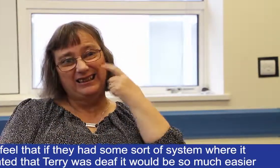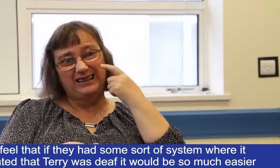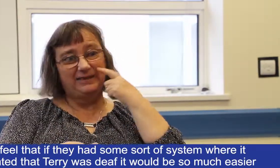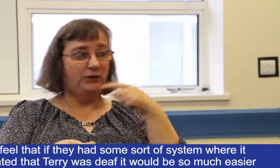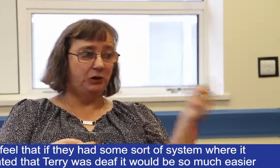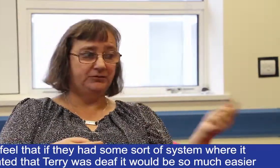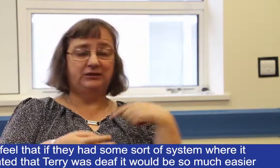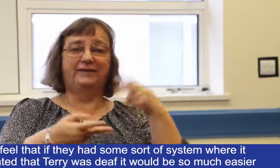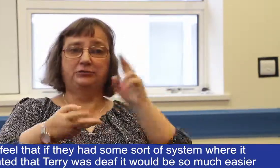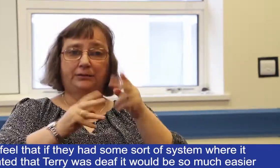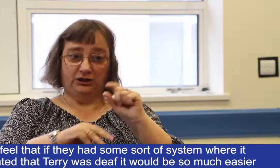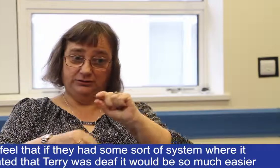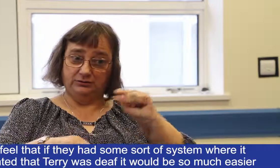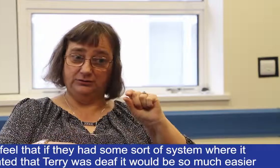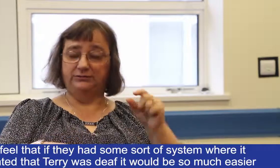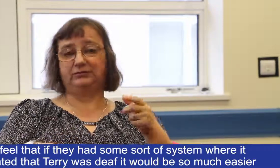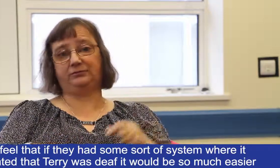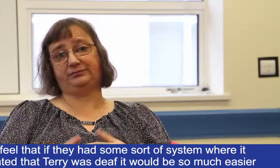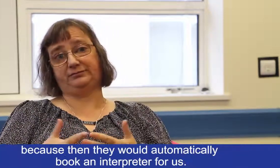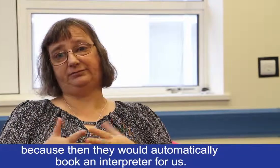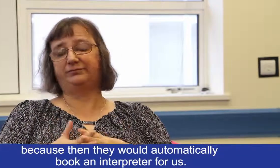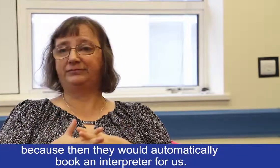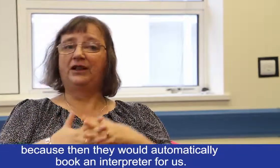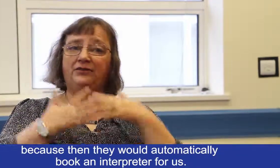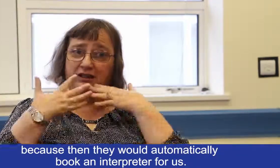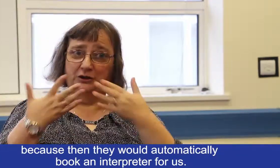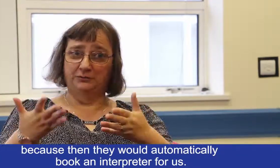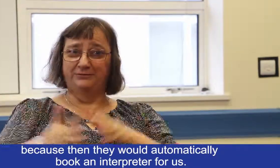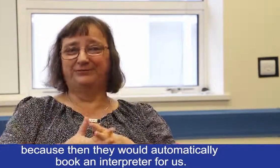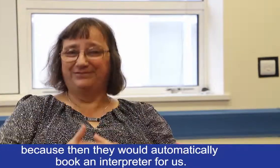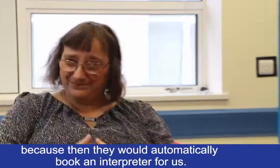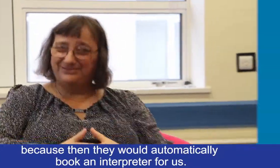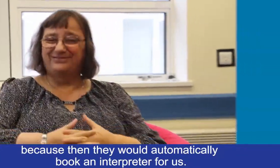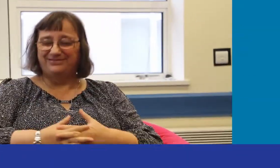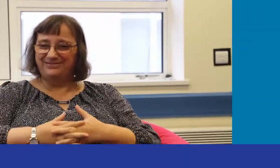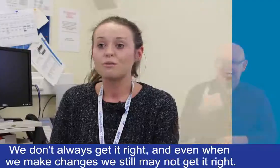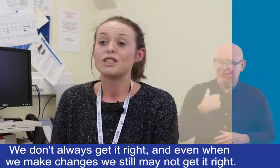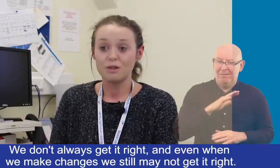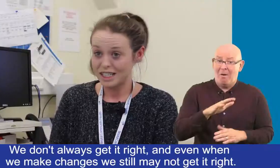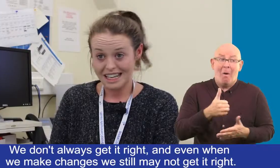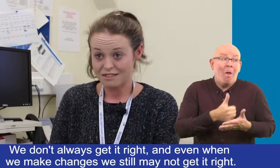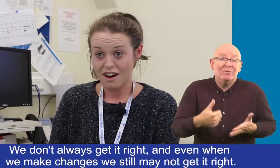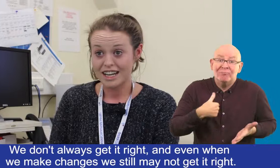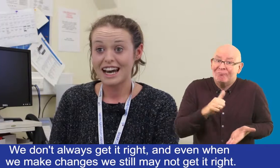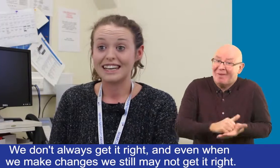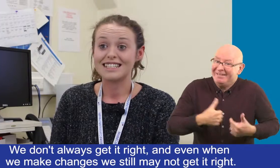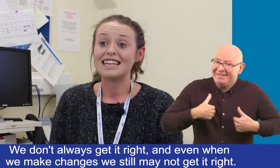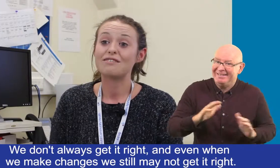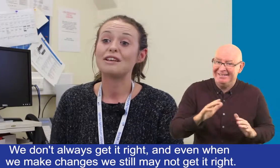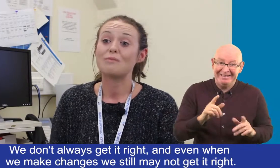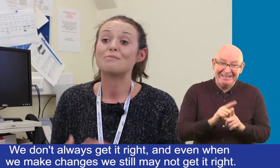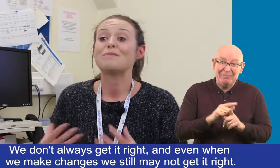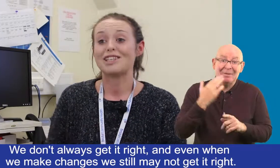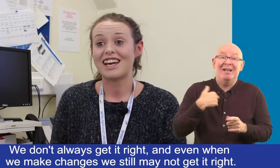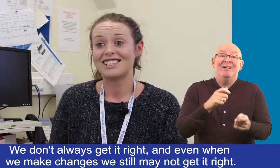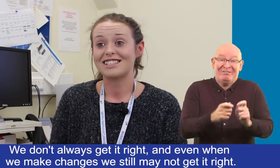it stated that Terry was deaf, it would be so much easier, because then they would automatically book an interpreter for us. We don't always get it right, and